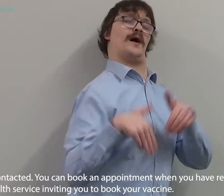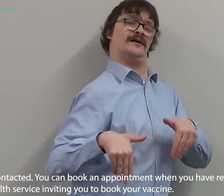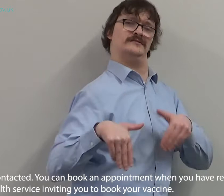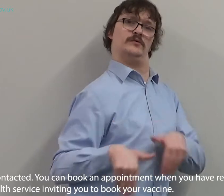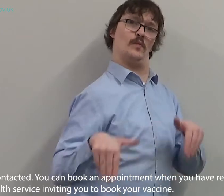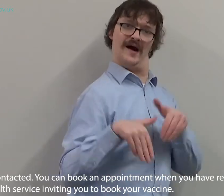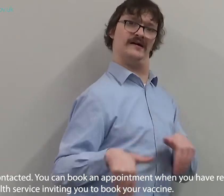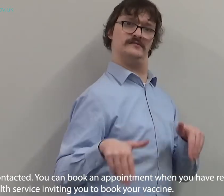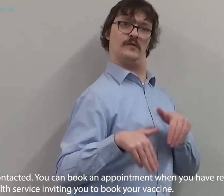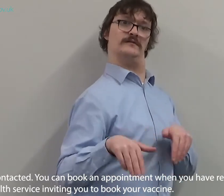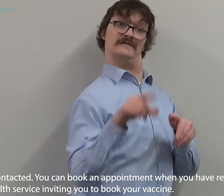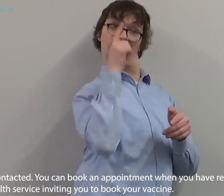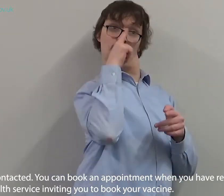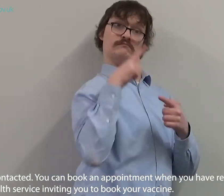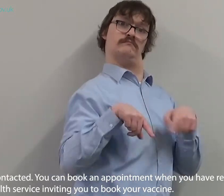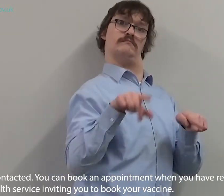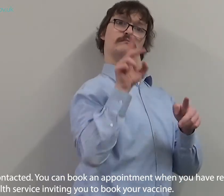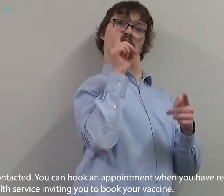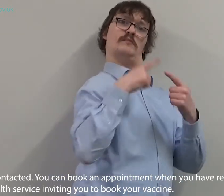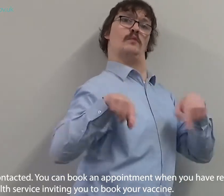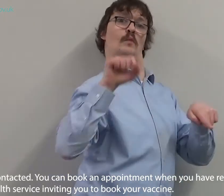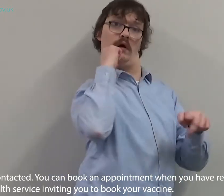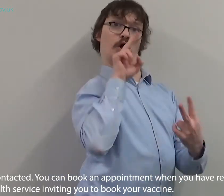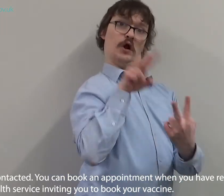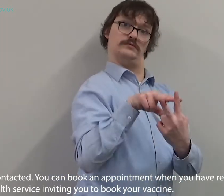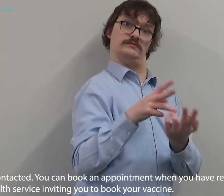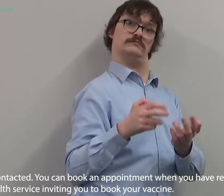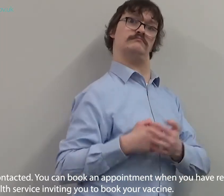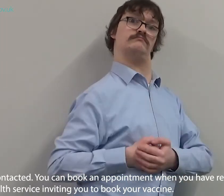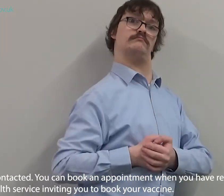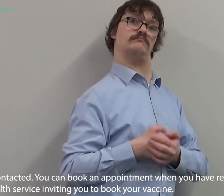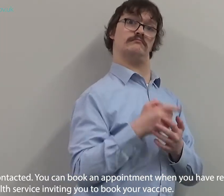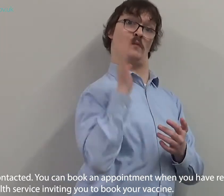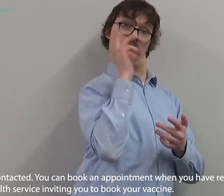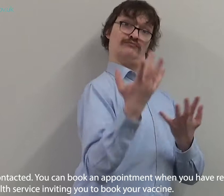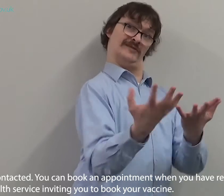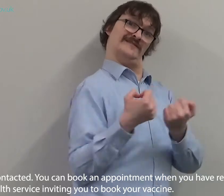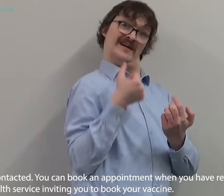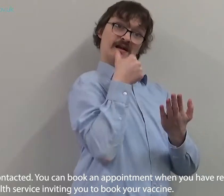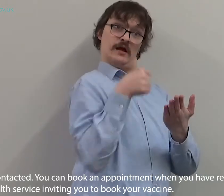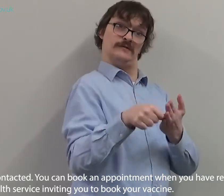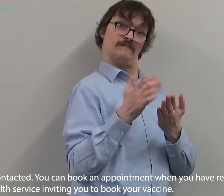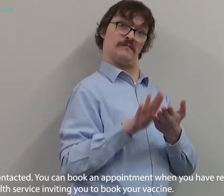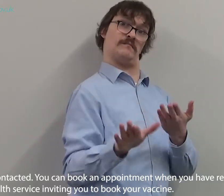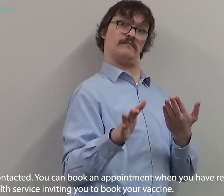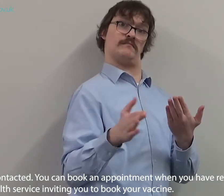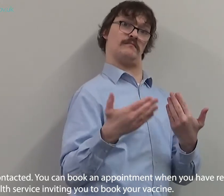Wait to be contacted. You can book an appointment when you have received a letter from the health service